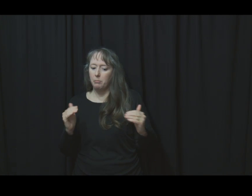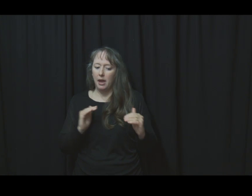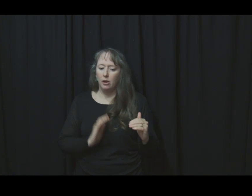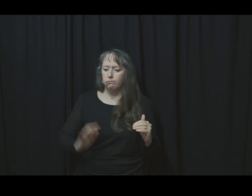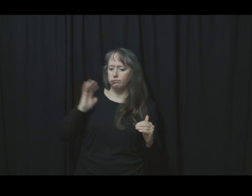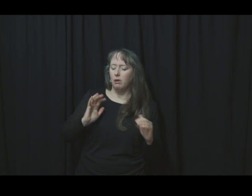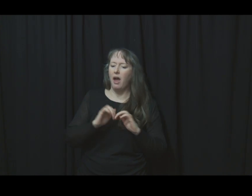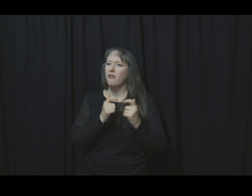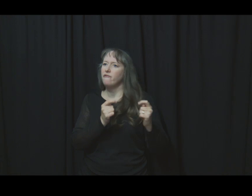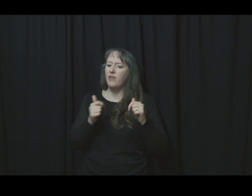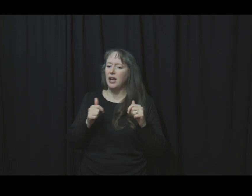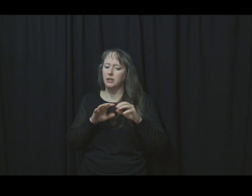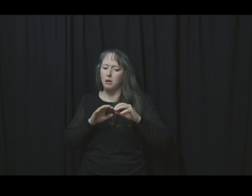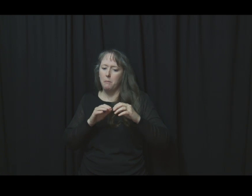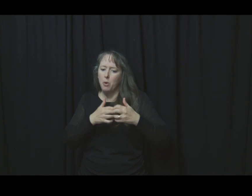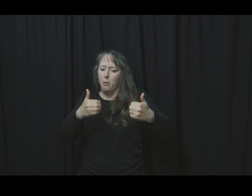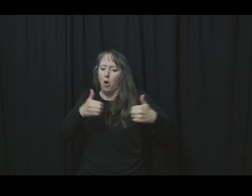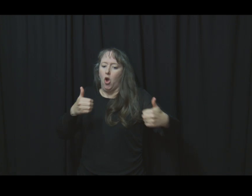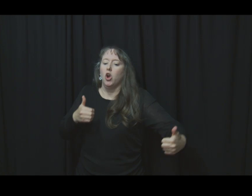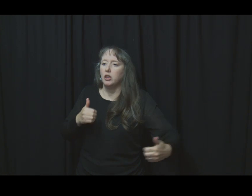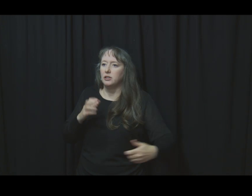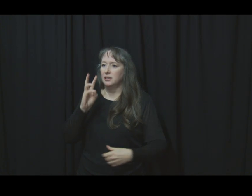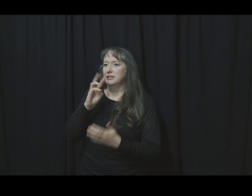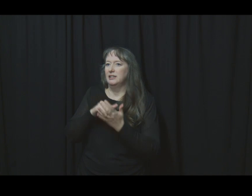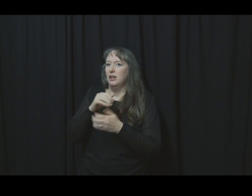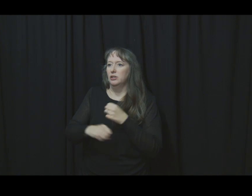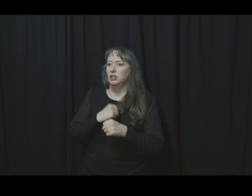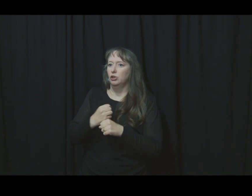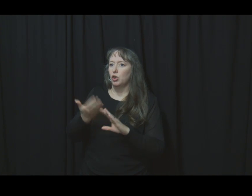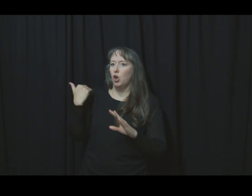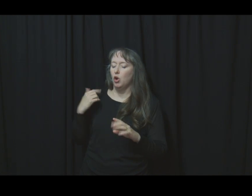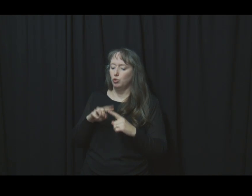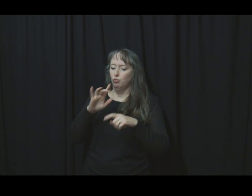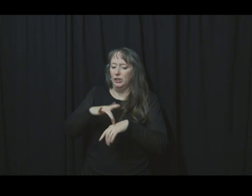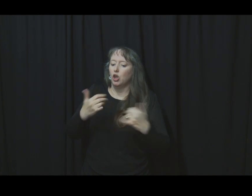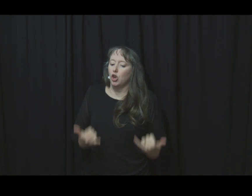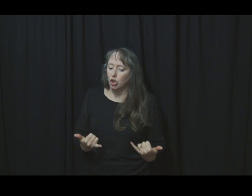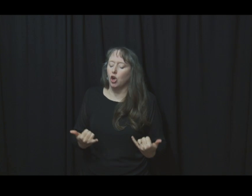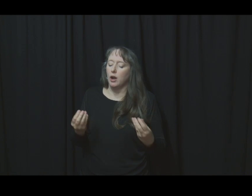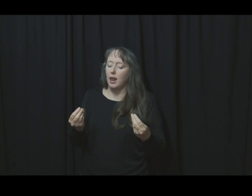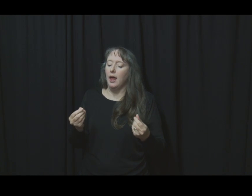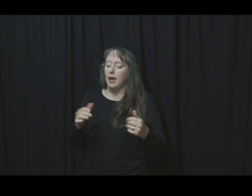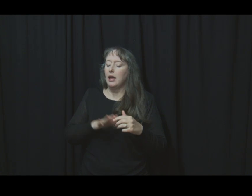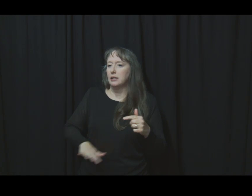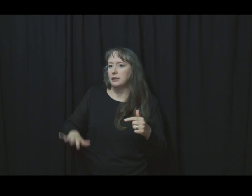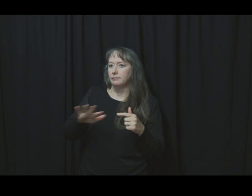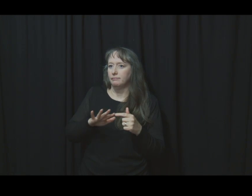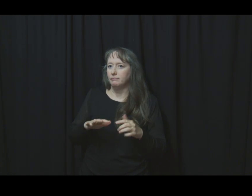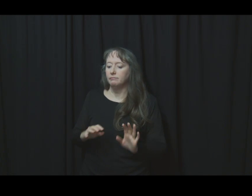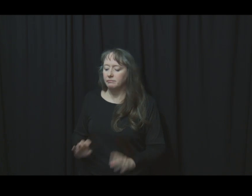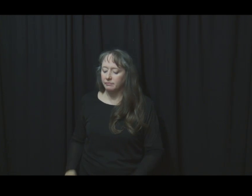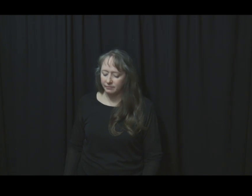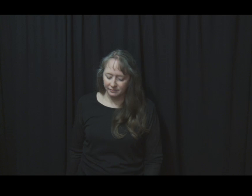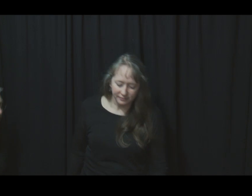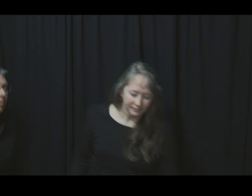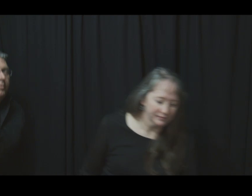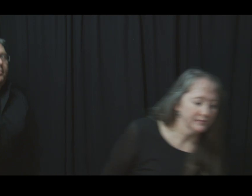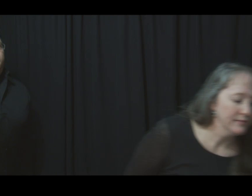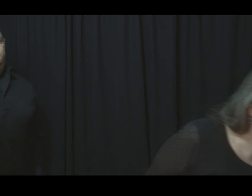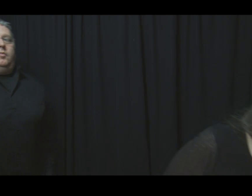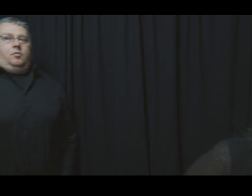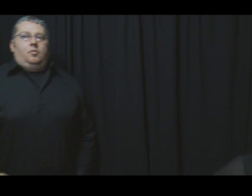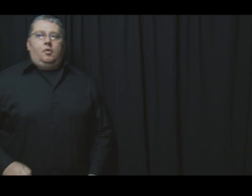to have traveled 6,000 years ago to reach where we are now? I think that's the question. Okay, I think I understand the question.